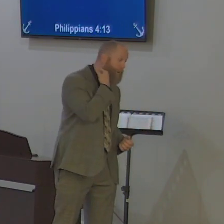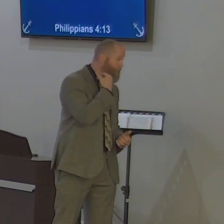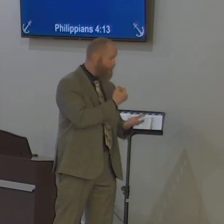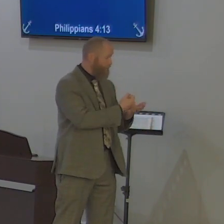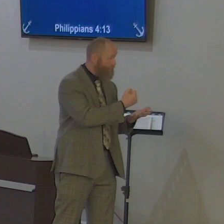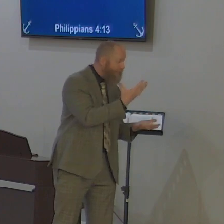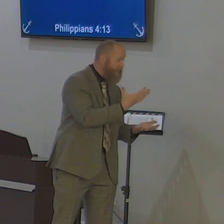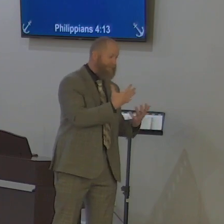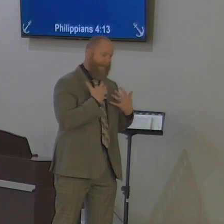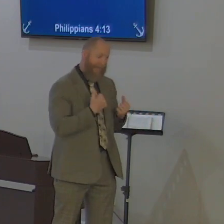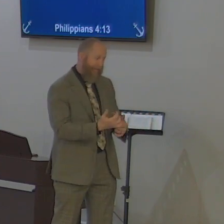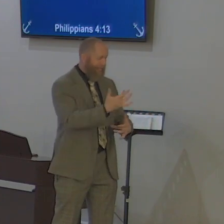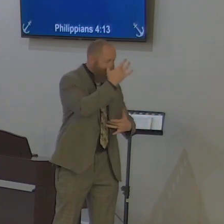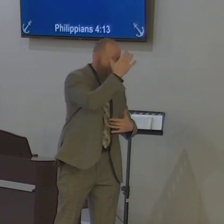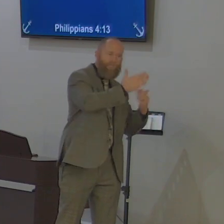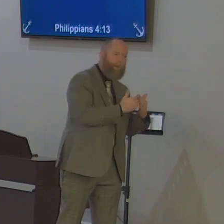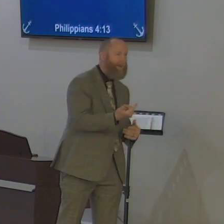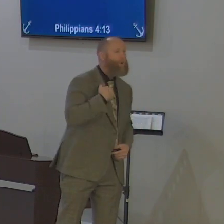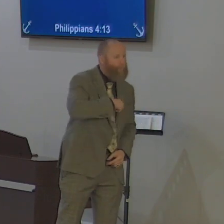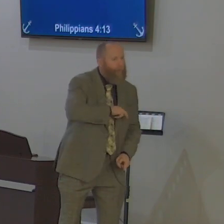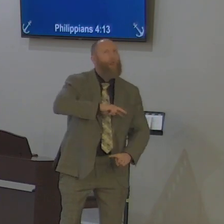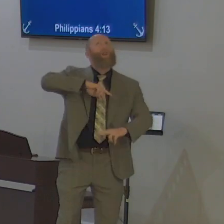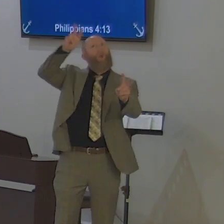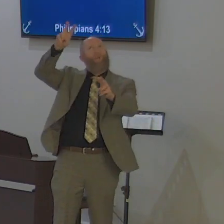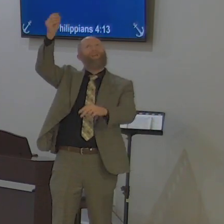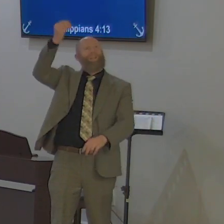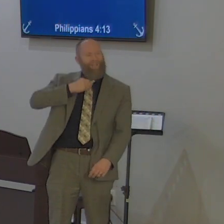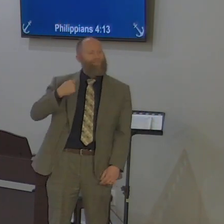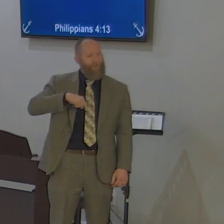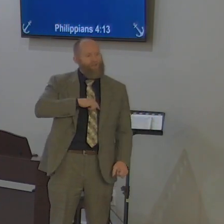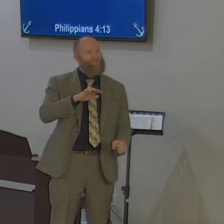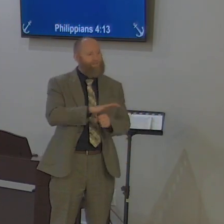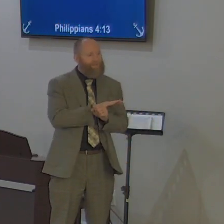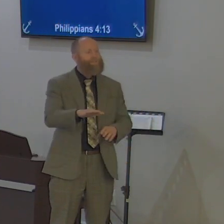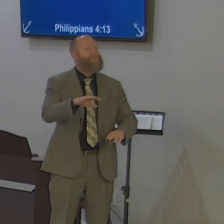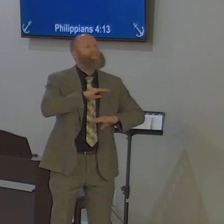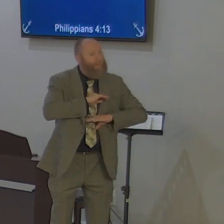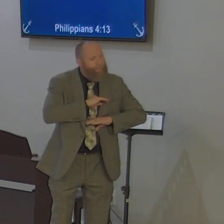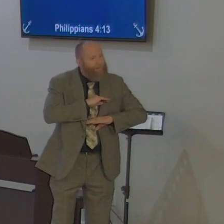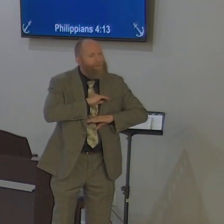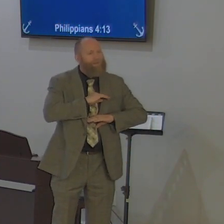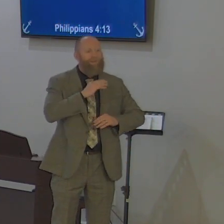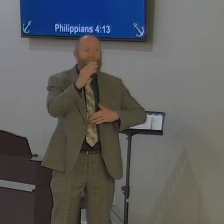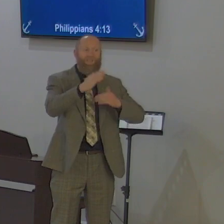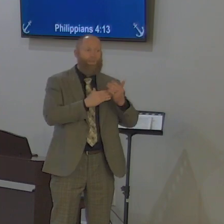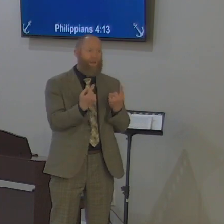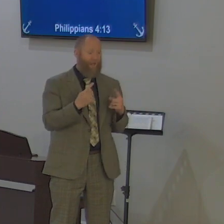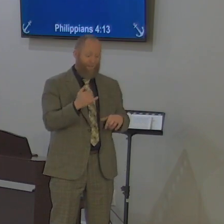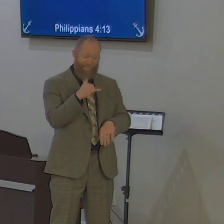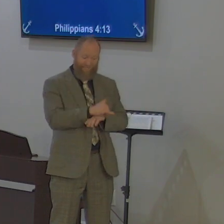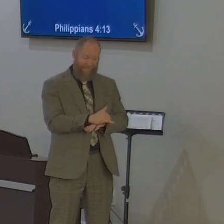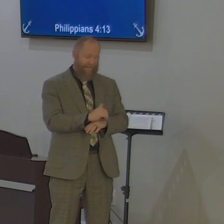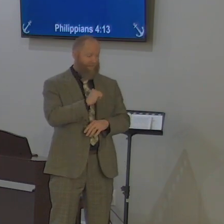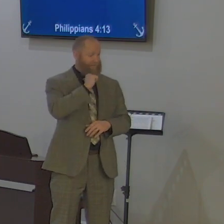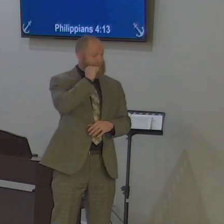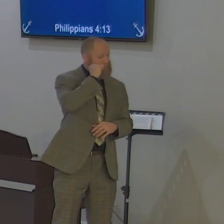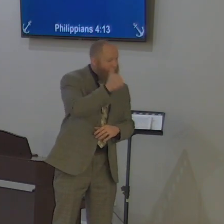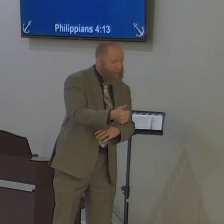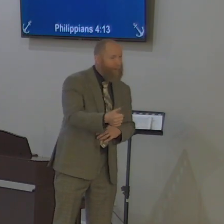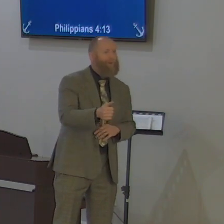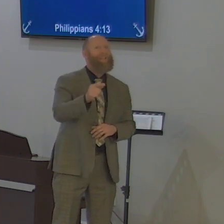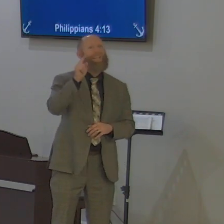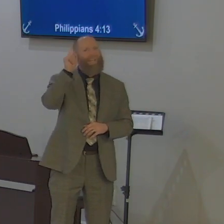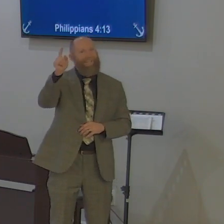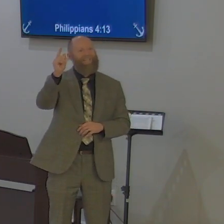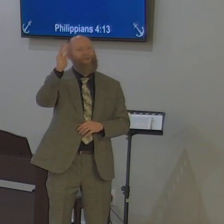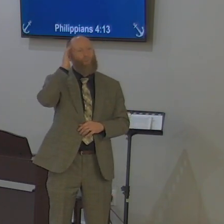you'll appropriate it into your life, that no matter what you encounter tonight, no matter what you encounter tomorrow, no matter what's going on in your life, I'm telling you